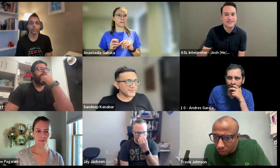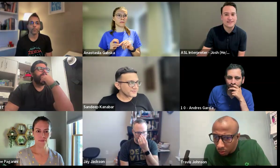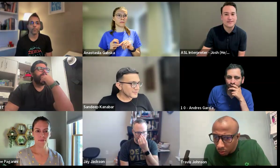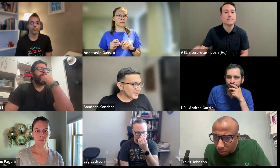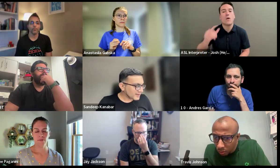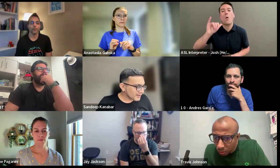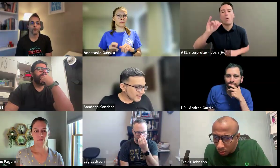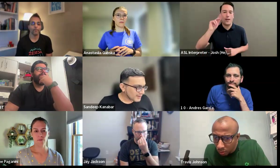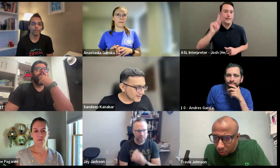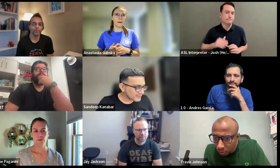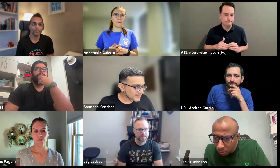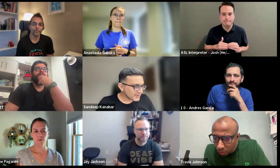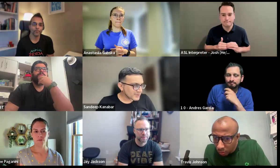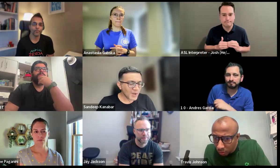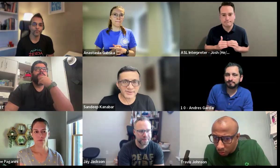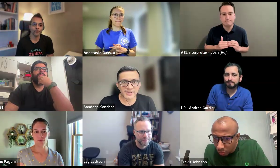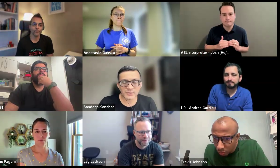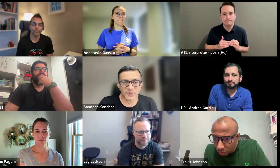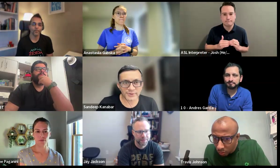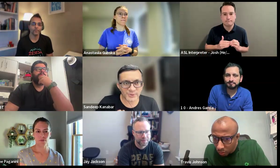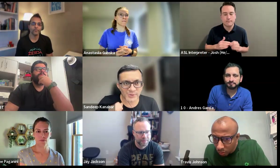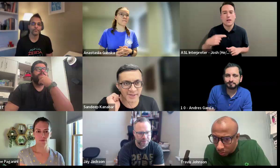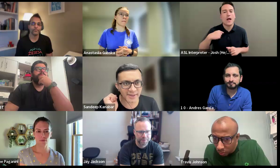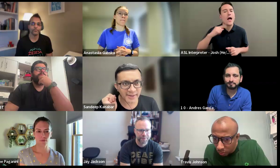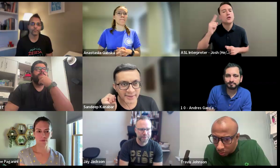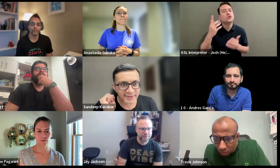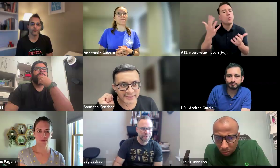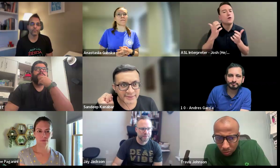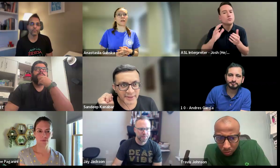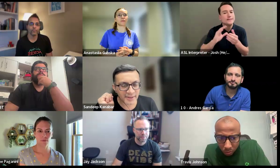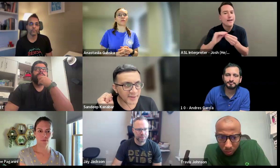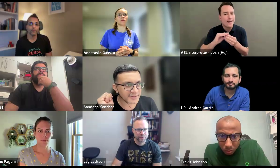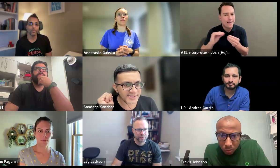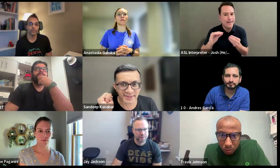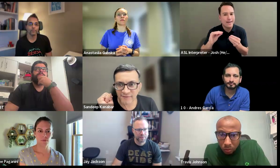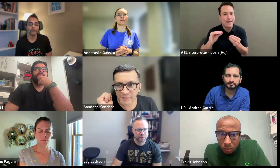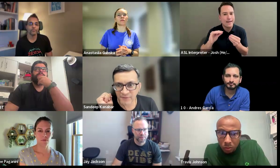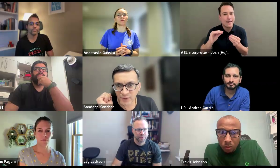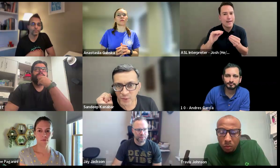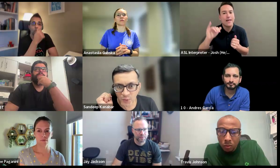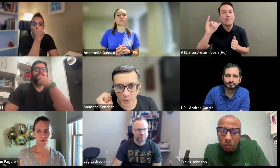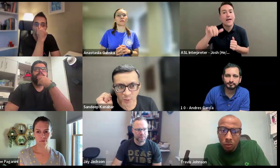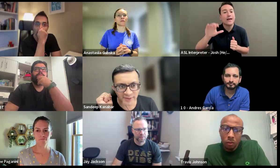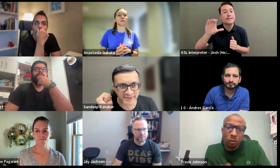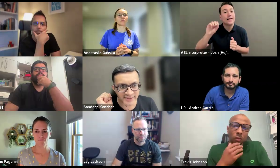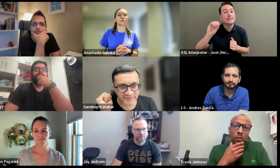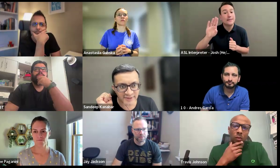Okay. Uh, so I just wanted to say that the CFP for the co-located